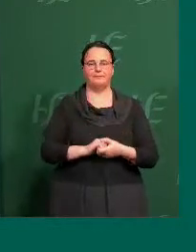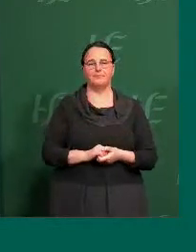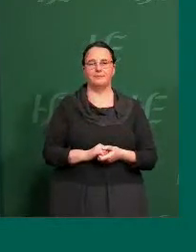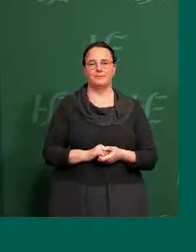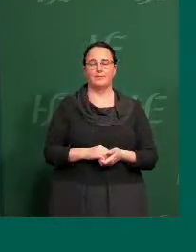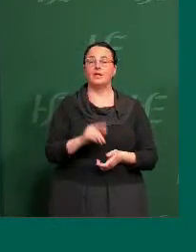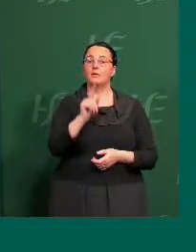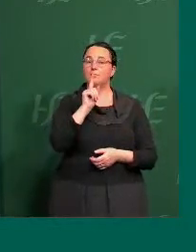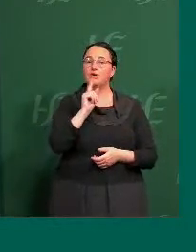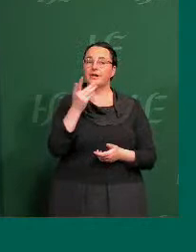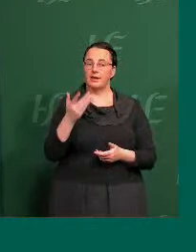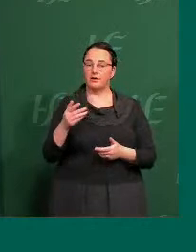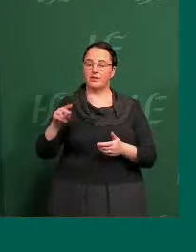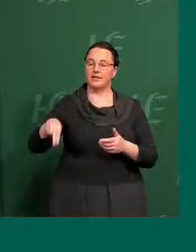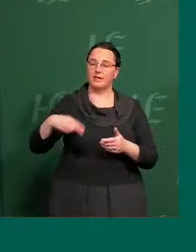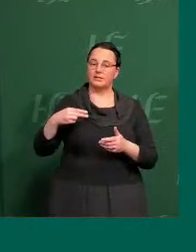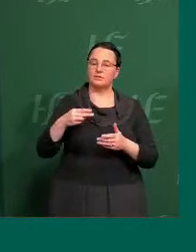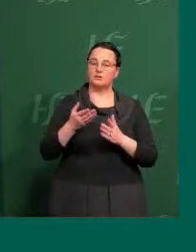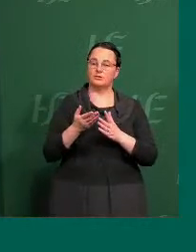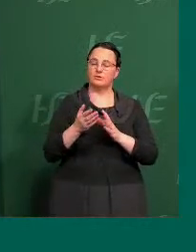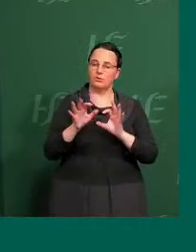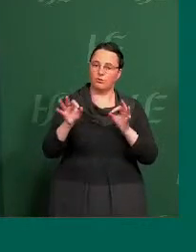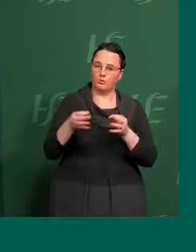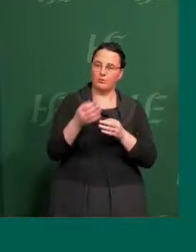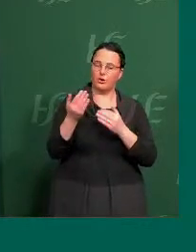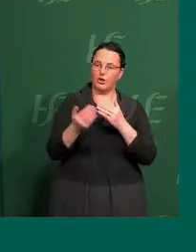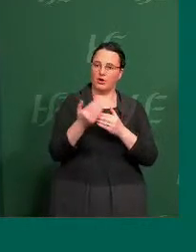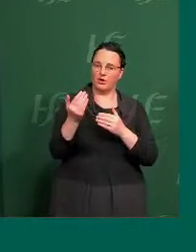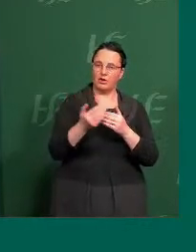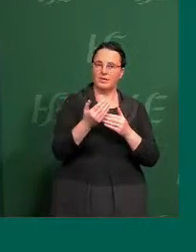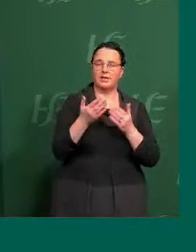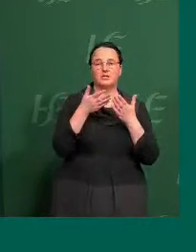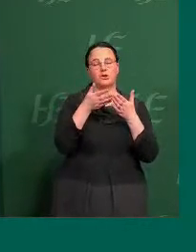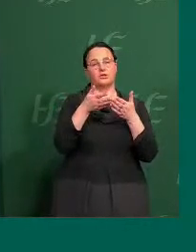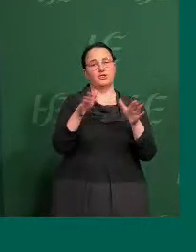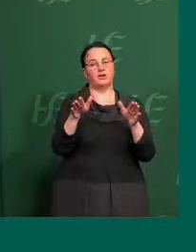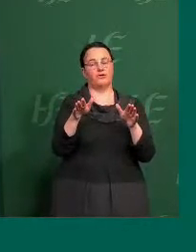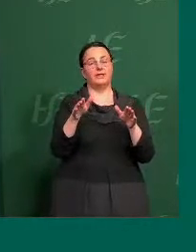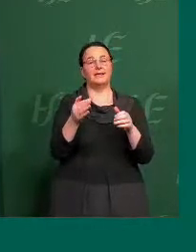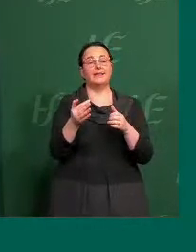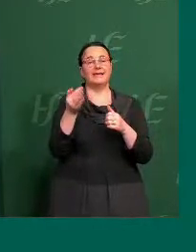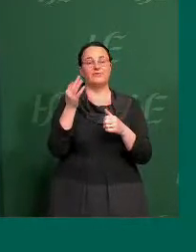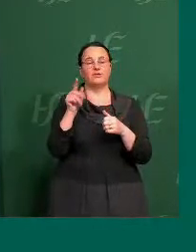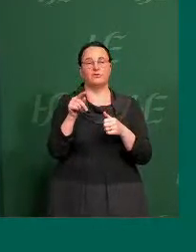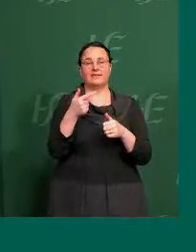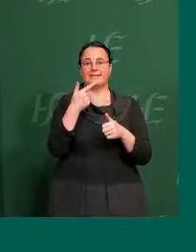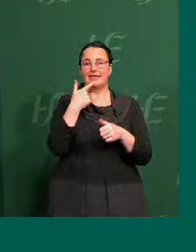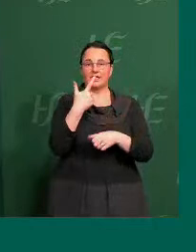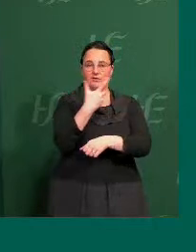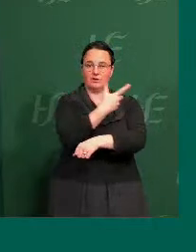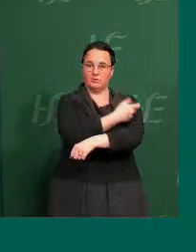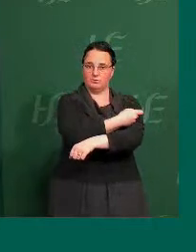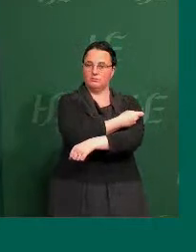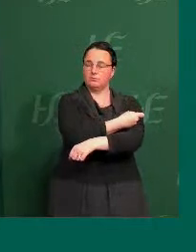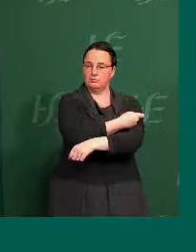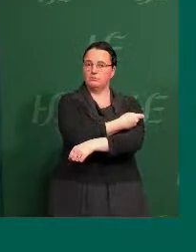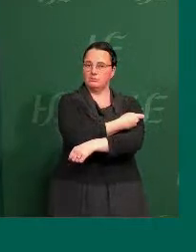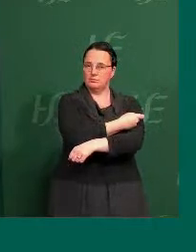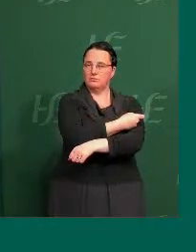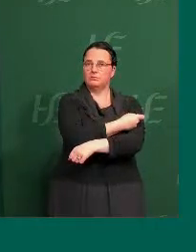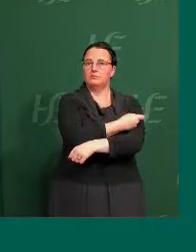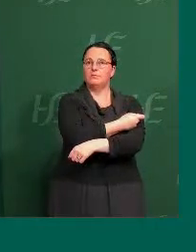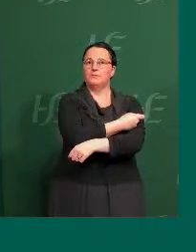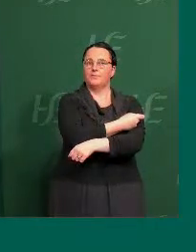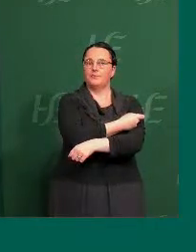However, we are moving now down through the ages and population. So for the general population, if you've completed your second dose 3